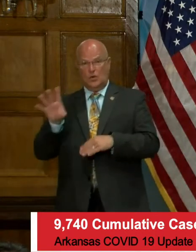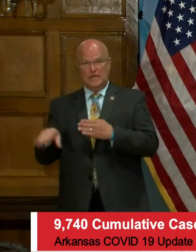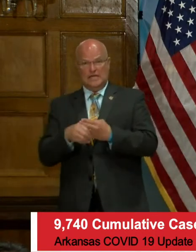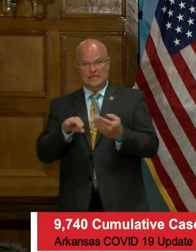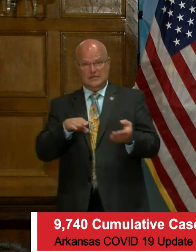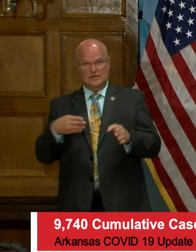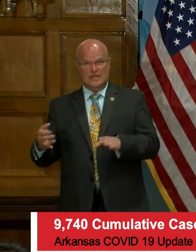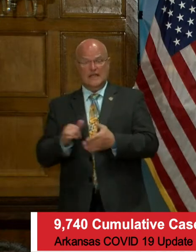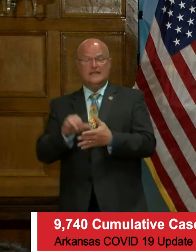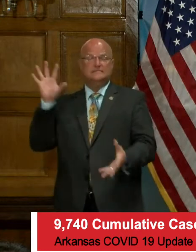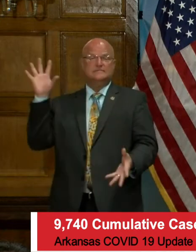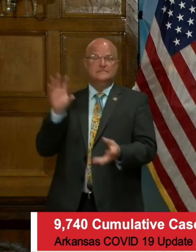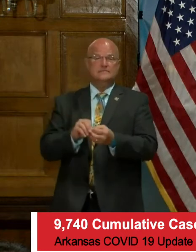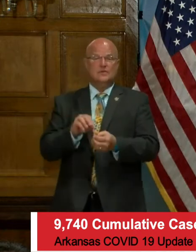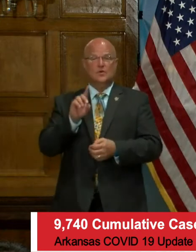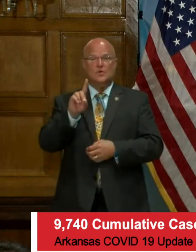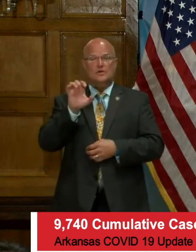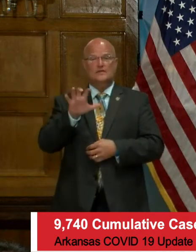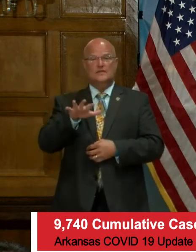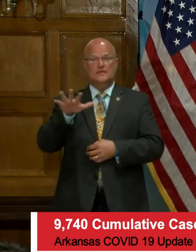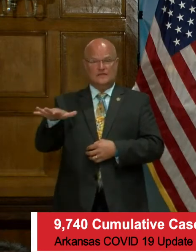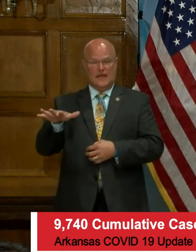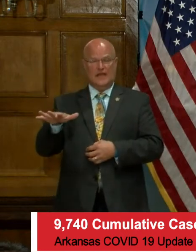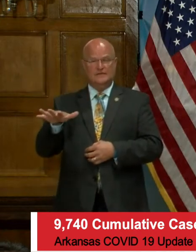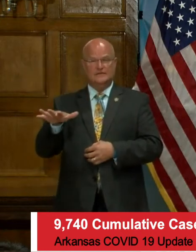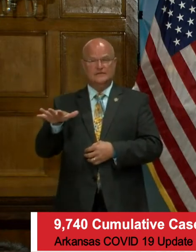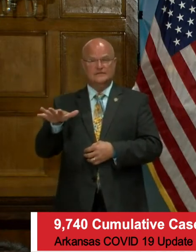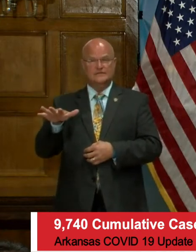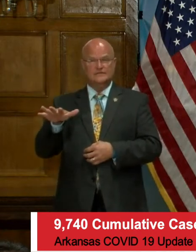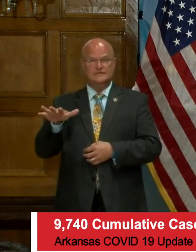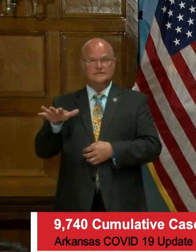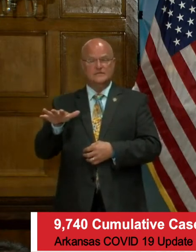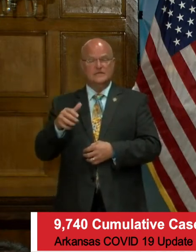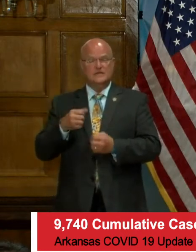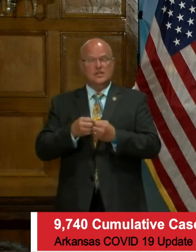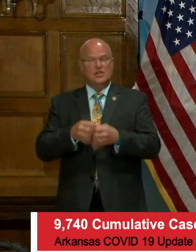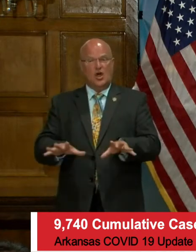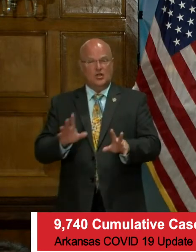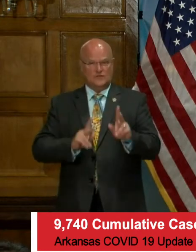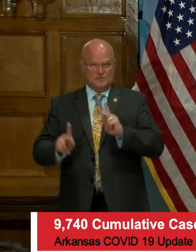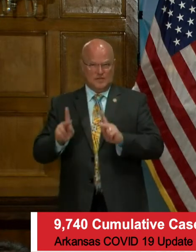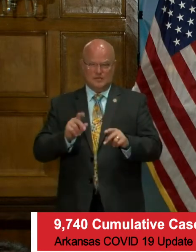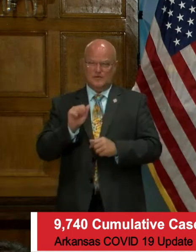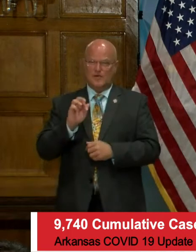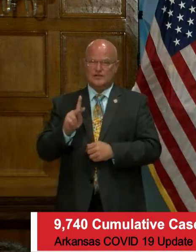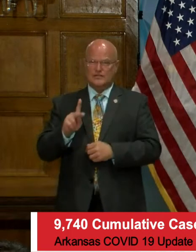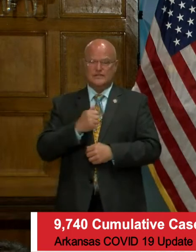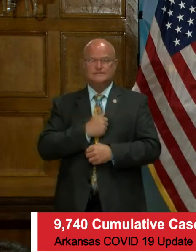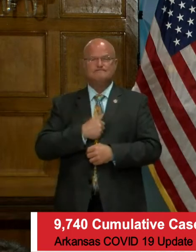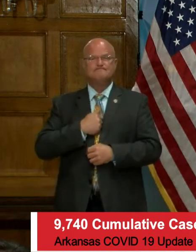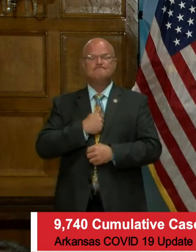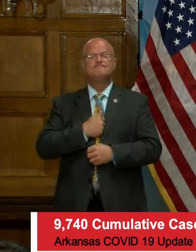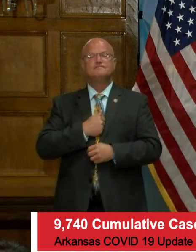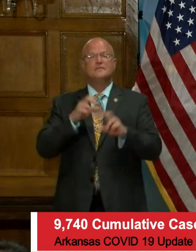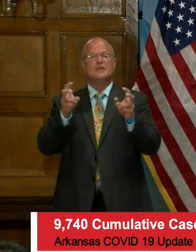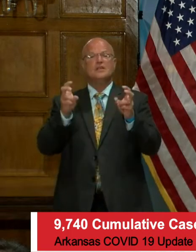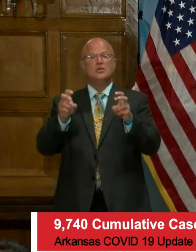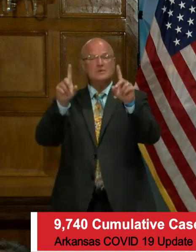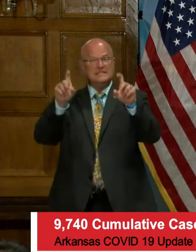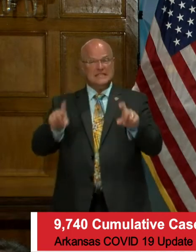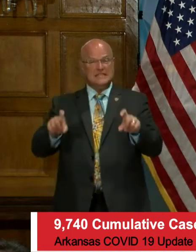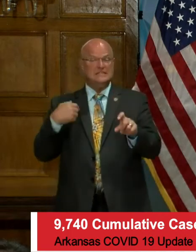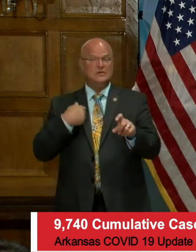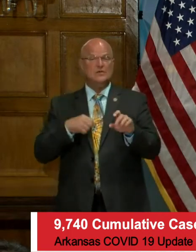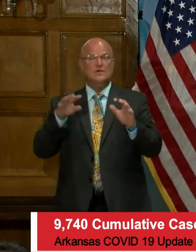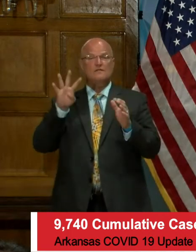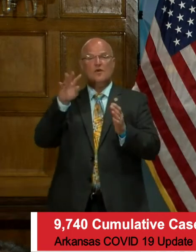additional death that brings us to 155, a great loss for the people of Arkansas. In terms of testing,